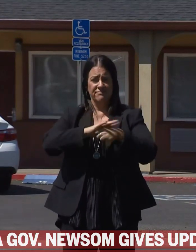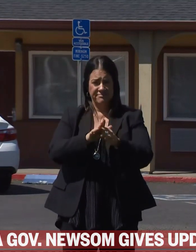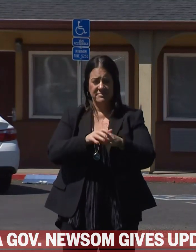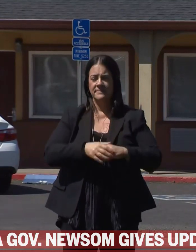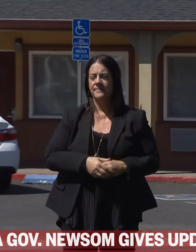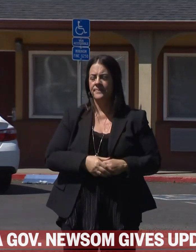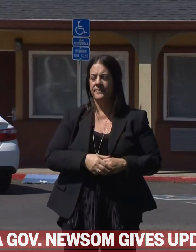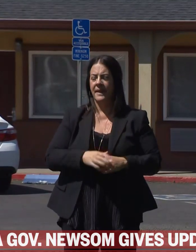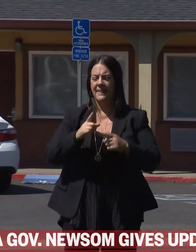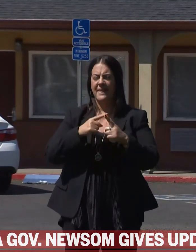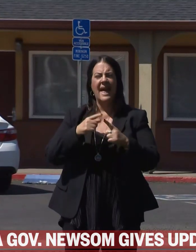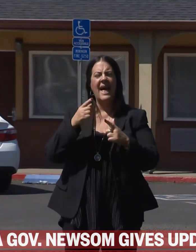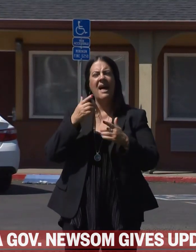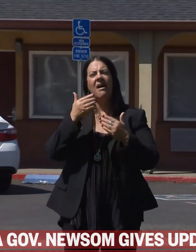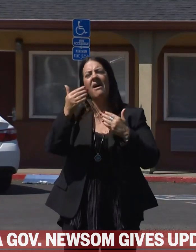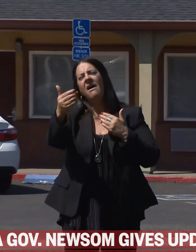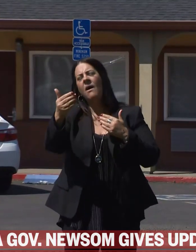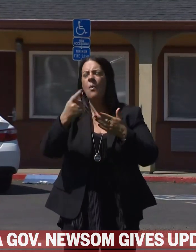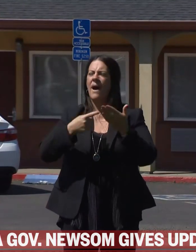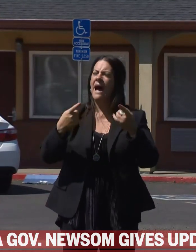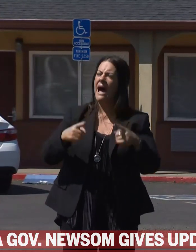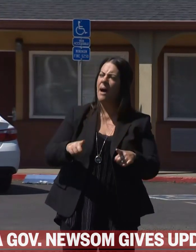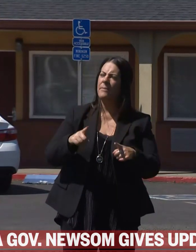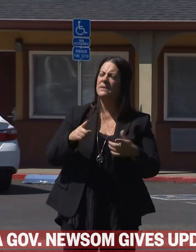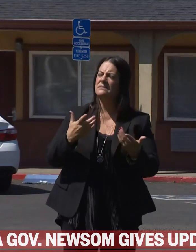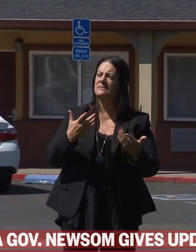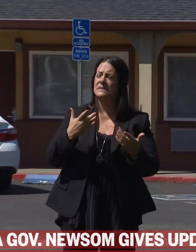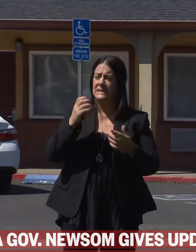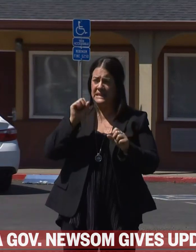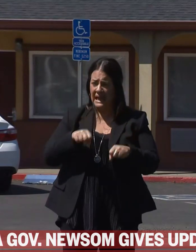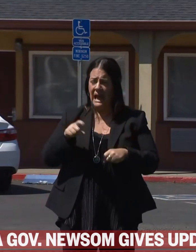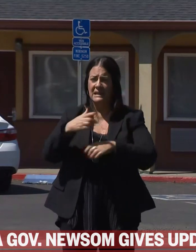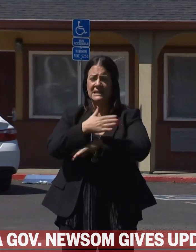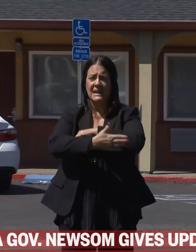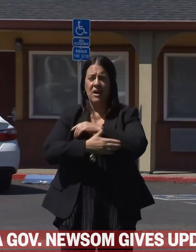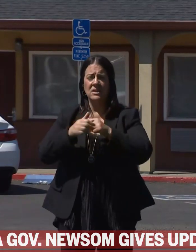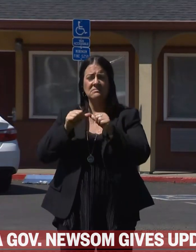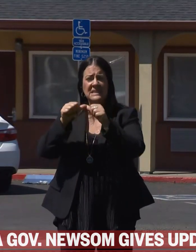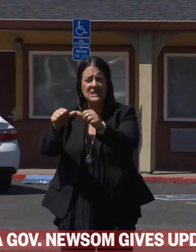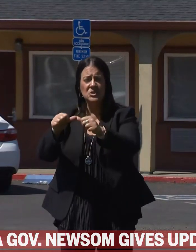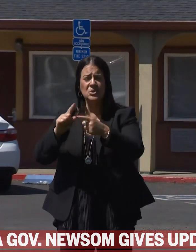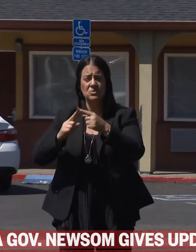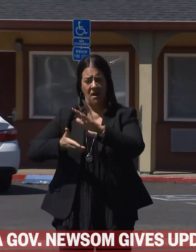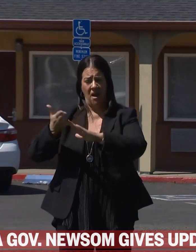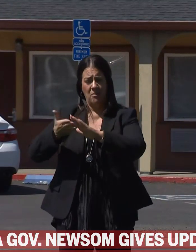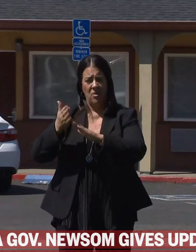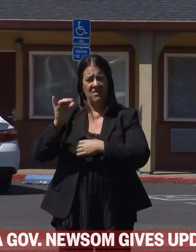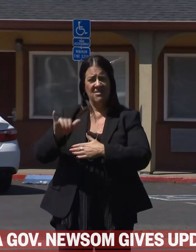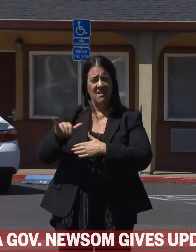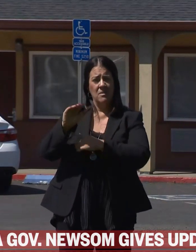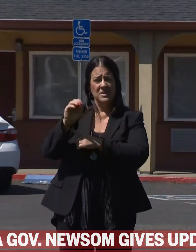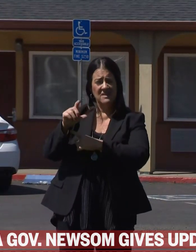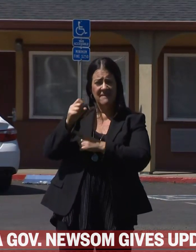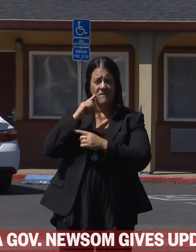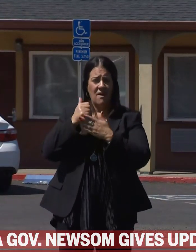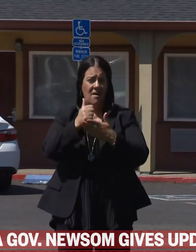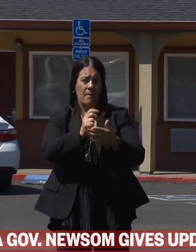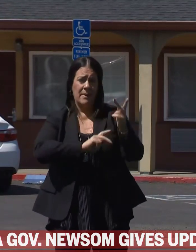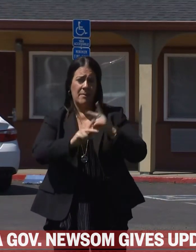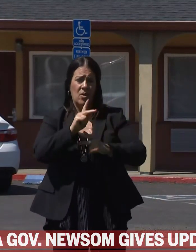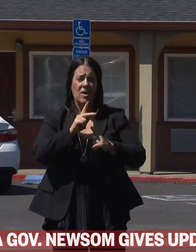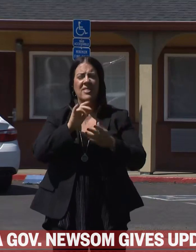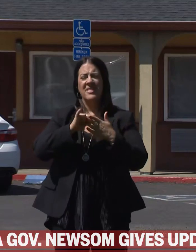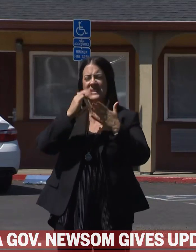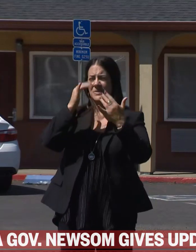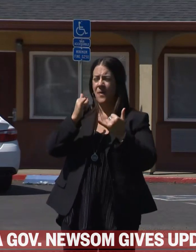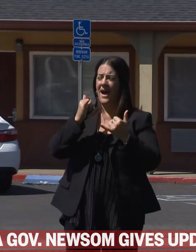saying, I'm not sure we are in a position to have the resources to continue these operations. That's why the federal dollars are important. That's why I'm highlighting